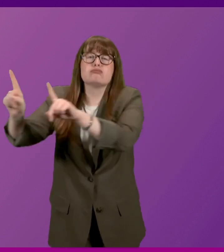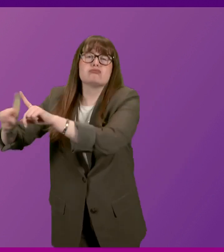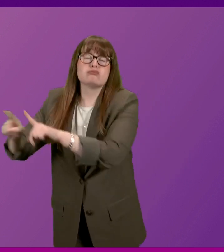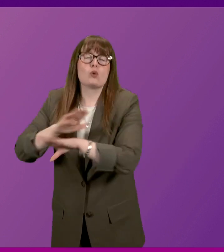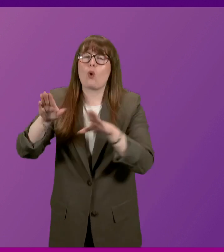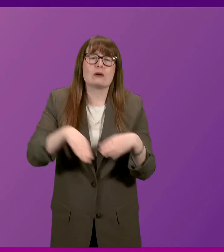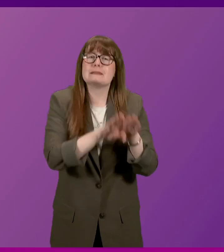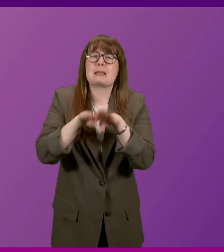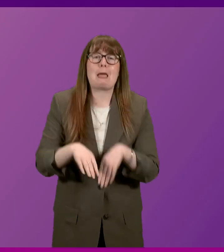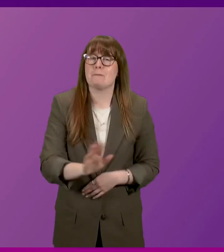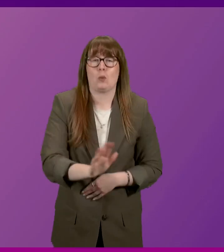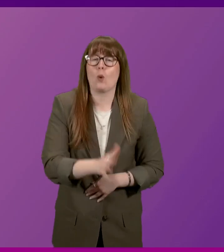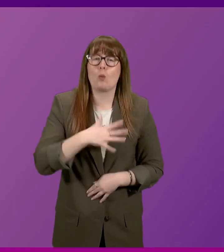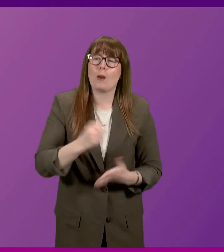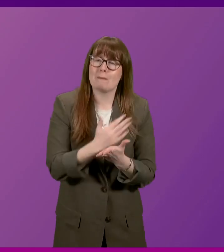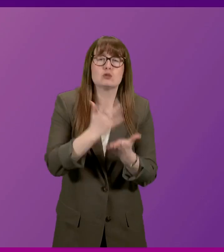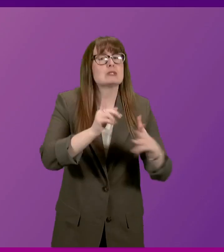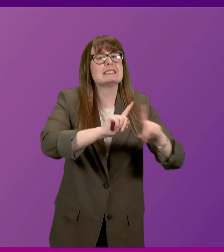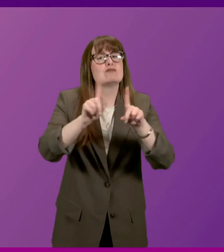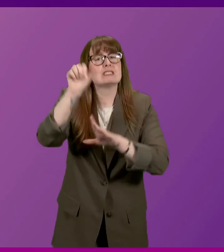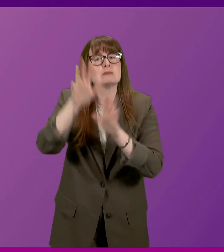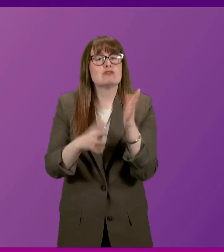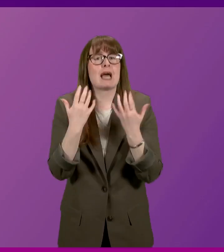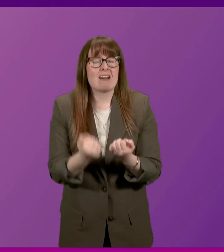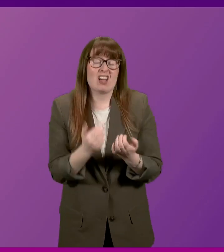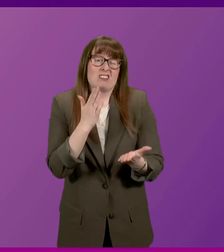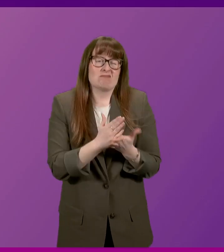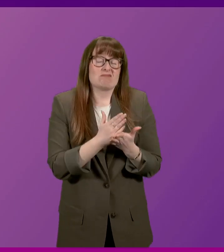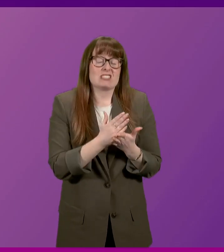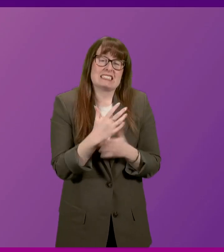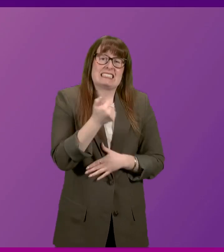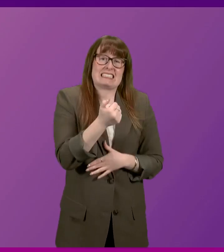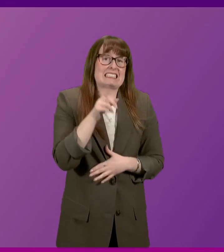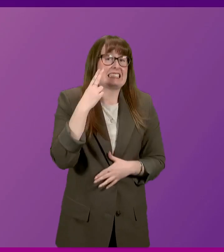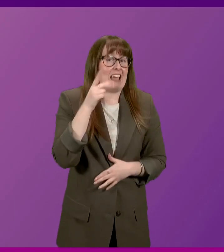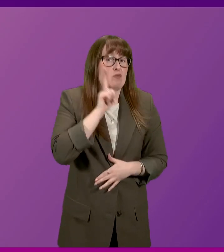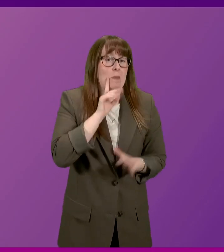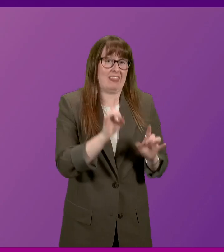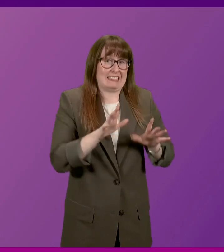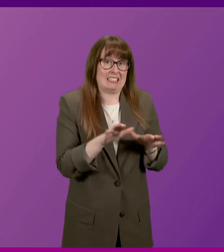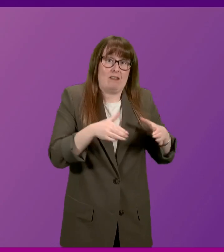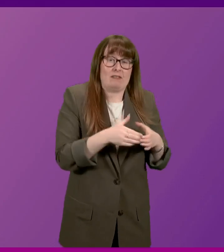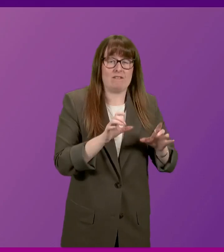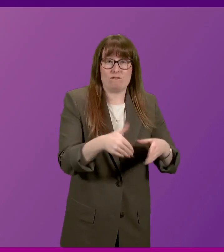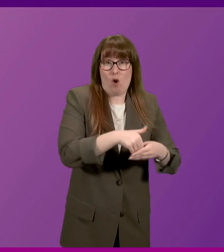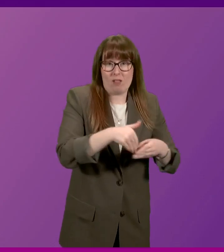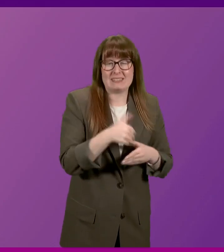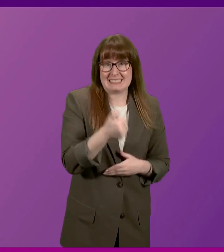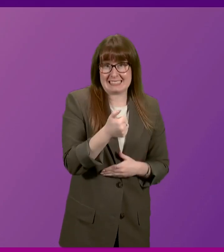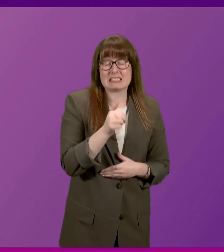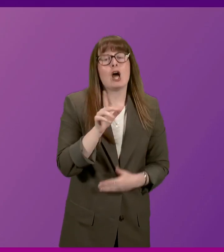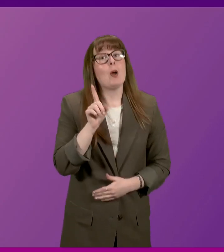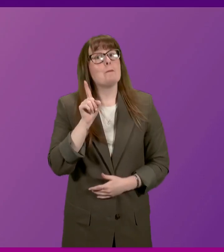range of different experiences. In the end, we only did have 6 deaf women involved, but we